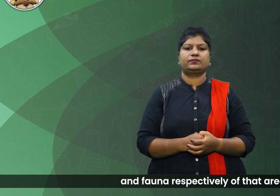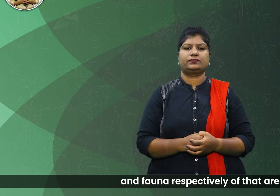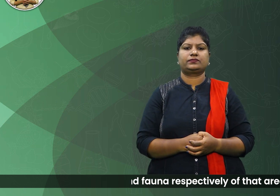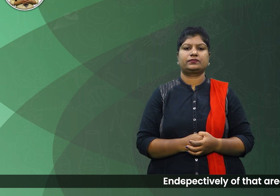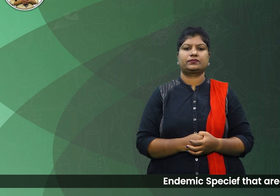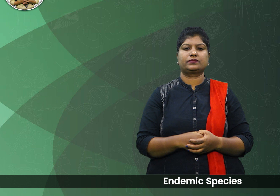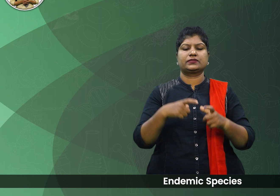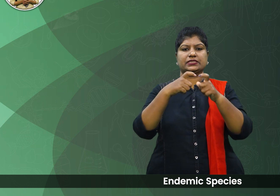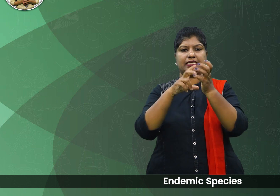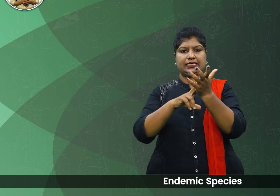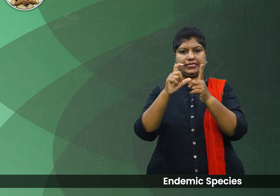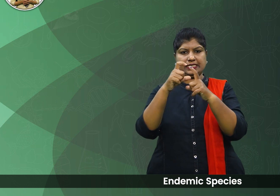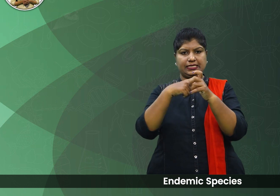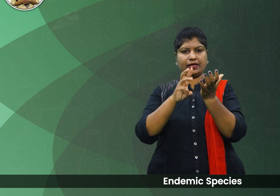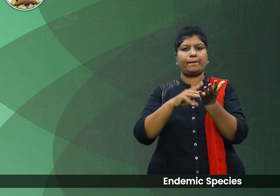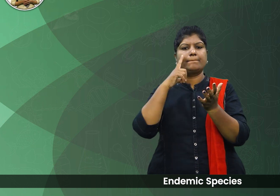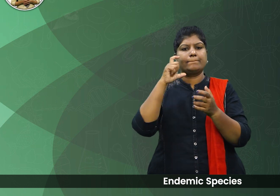Endemic species